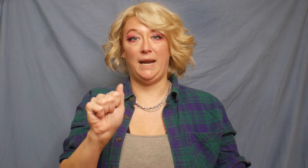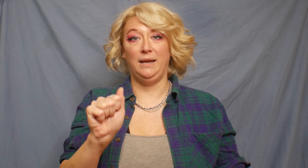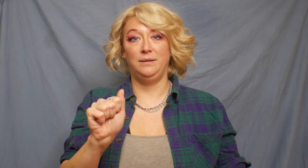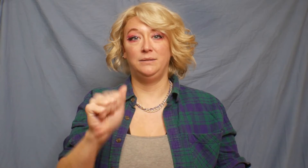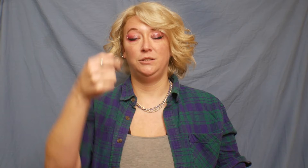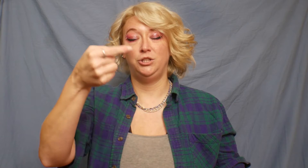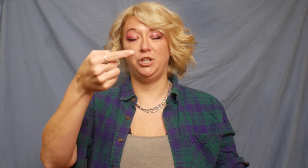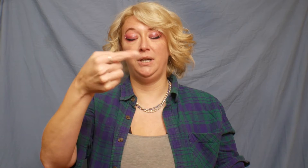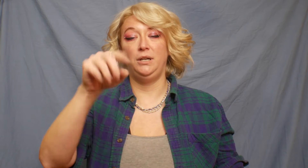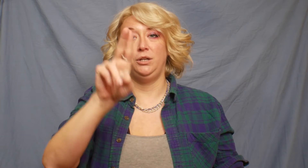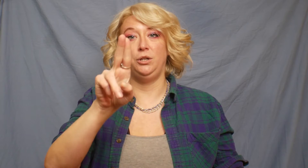guinea,